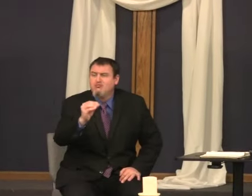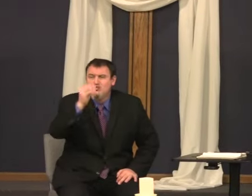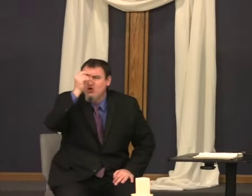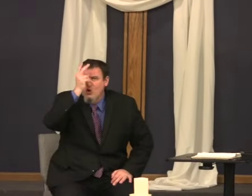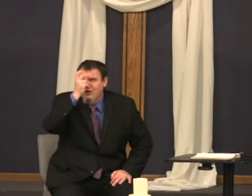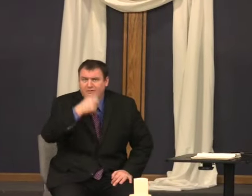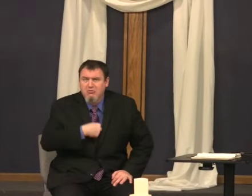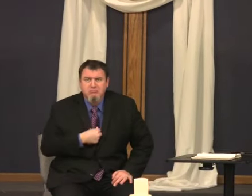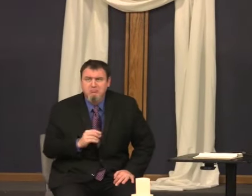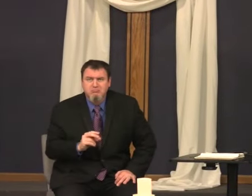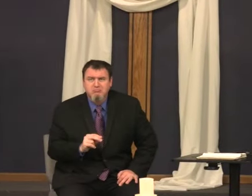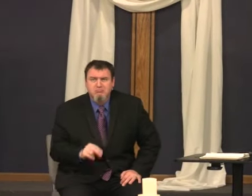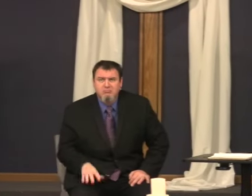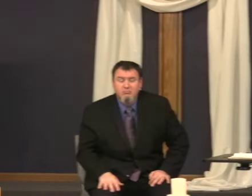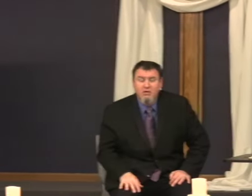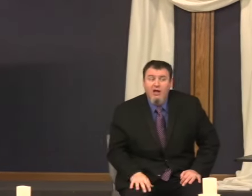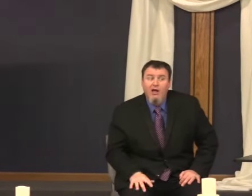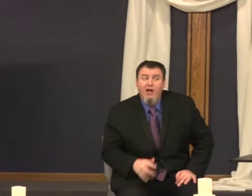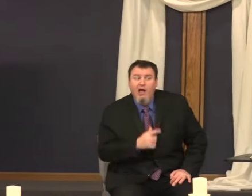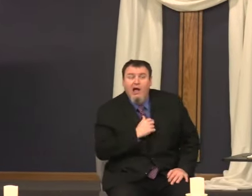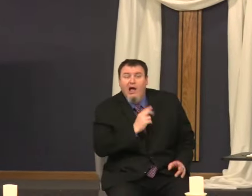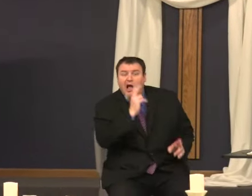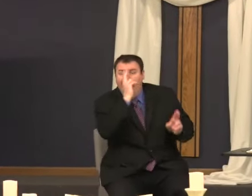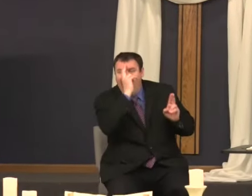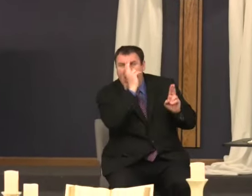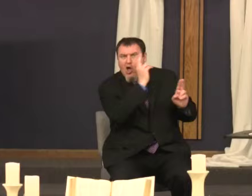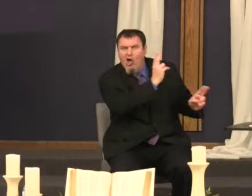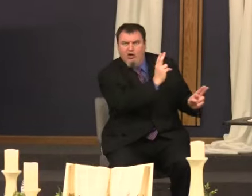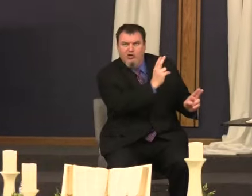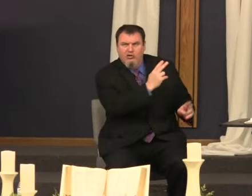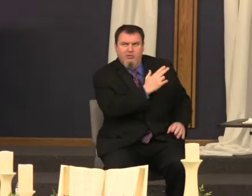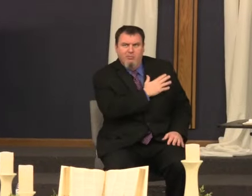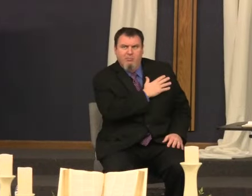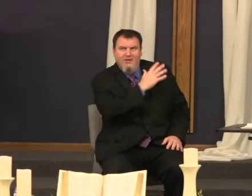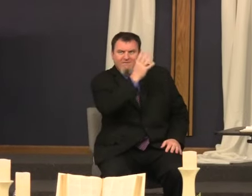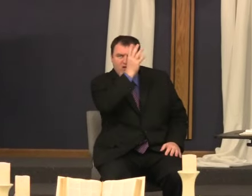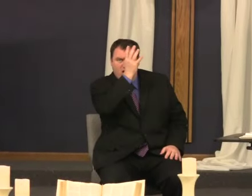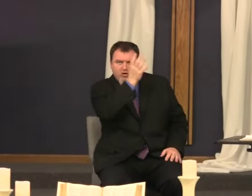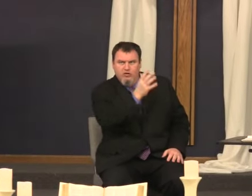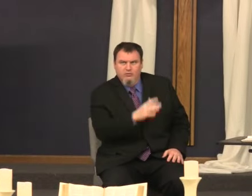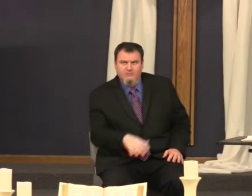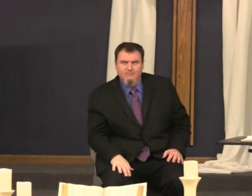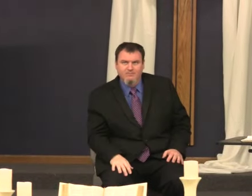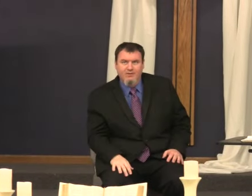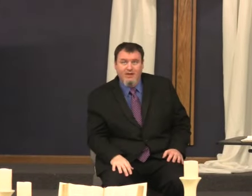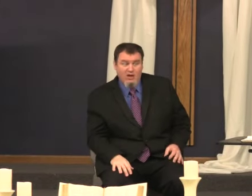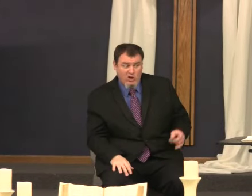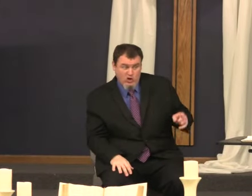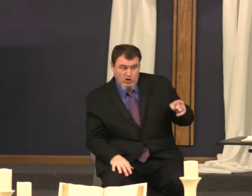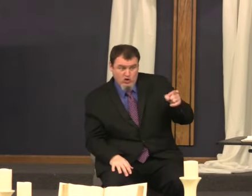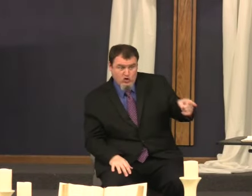no, I don't have a devil. I honor my Father. And